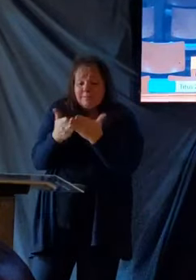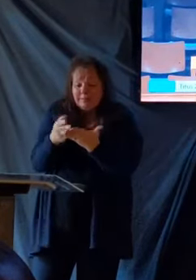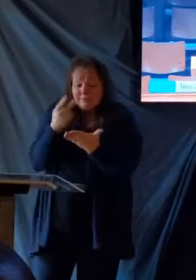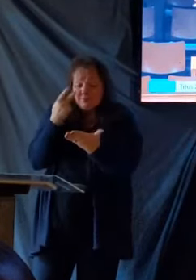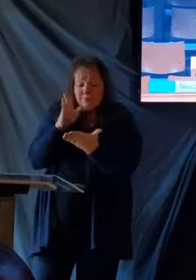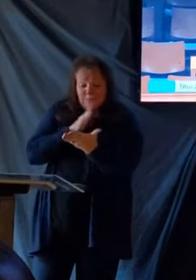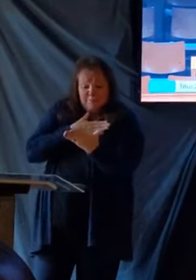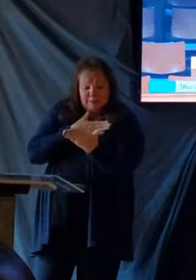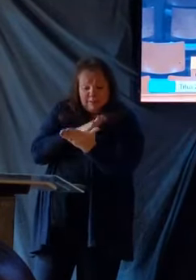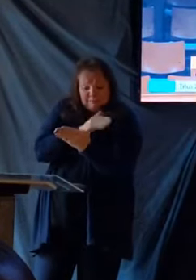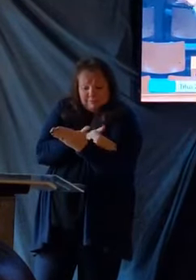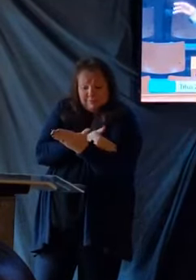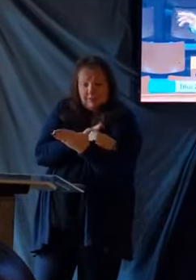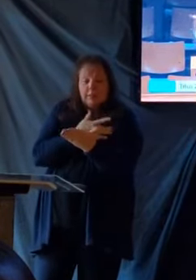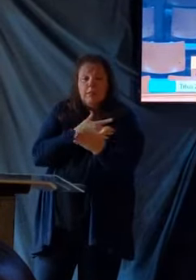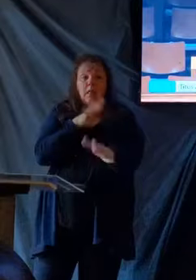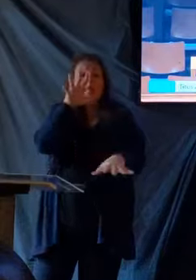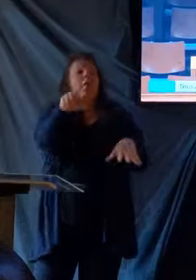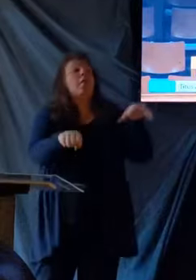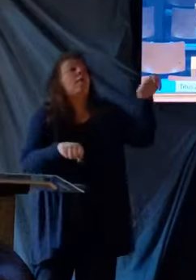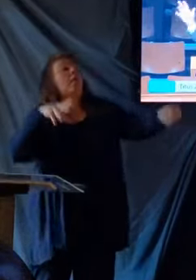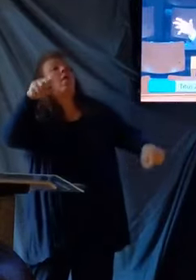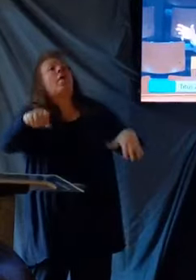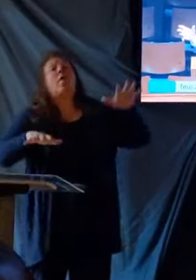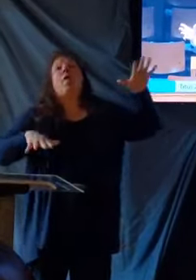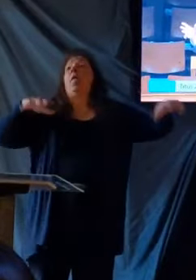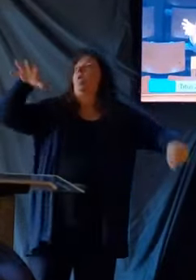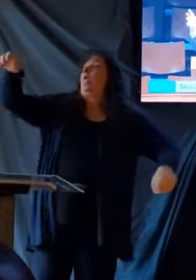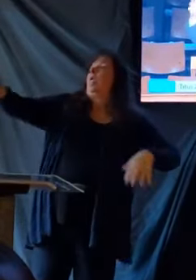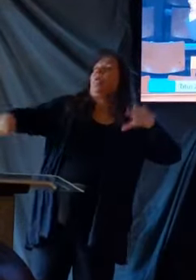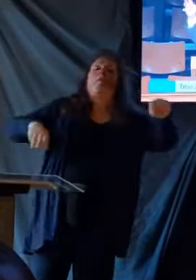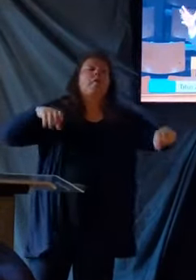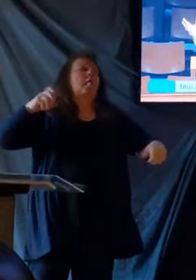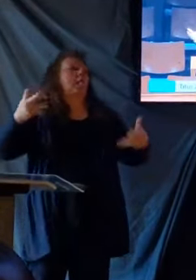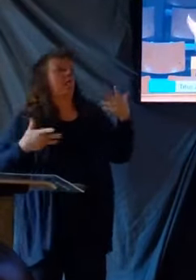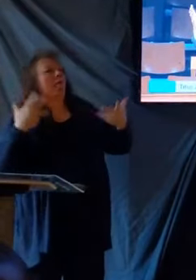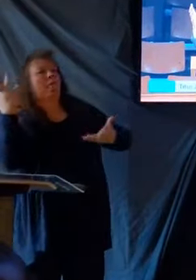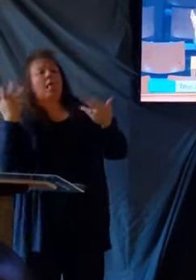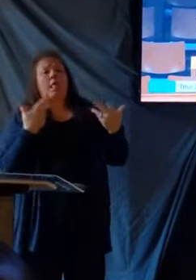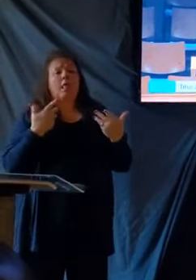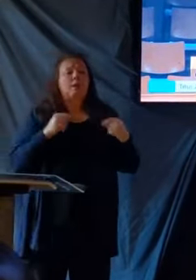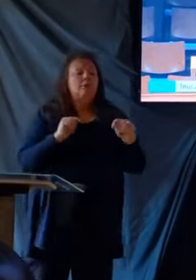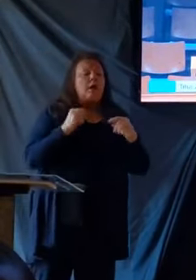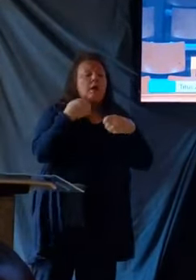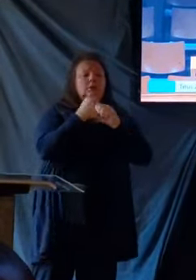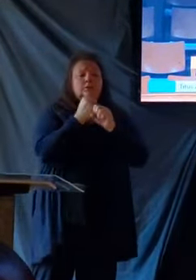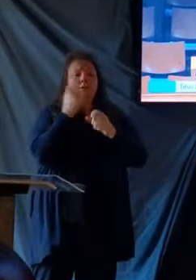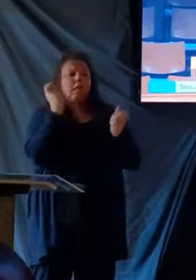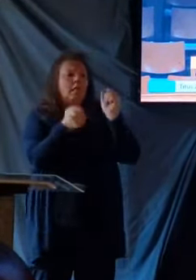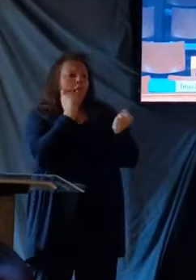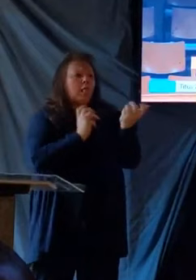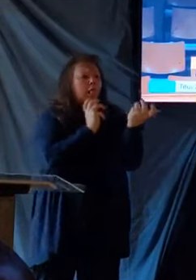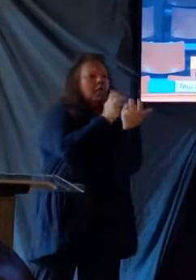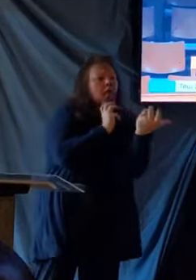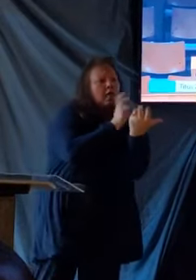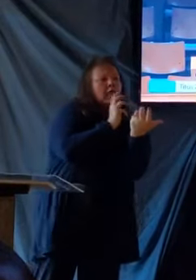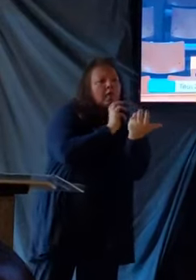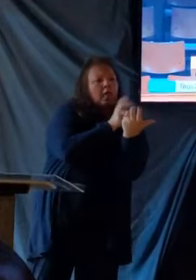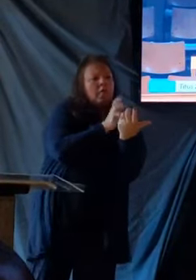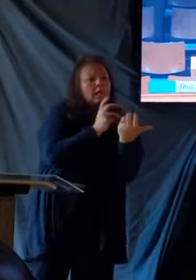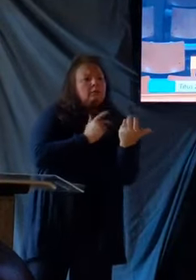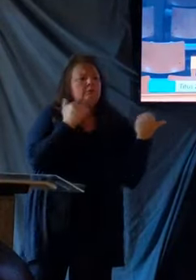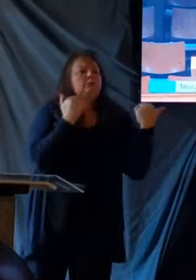authority, we're just out here groping like the world, and we grab onto some things, and we're constantly trying to make adjustments so we can fit the world so